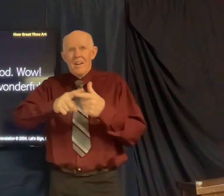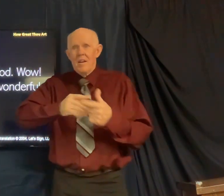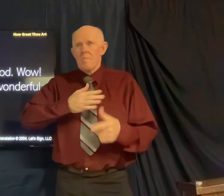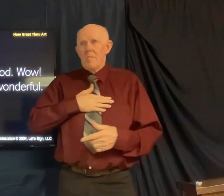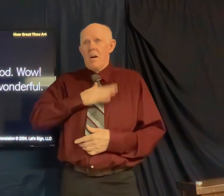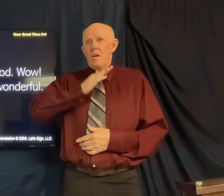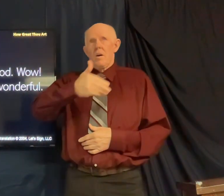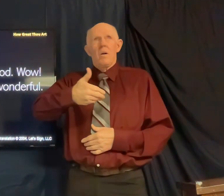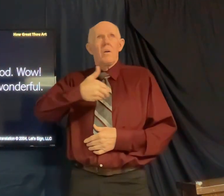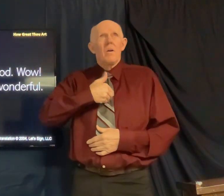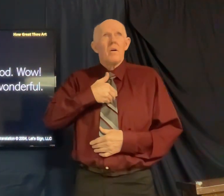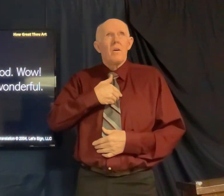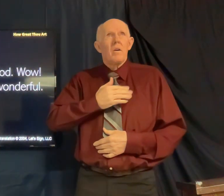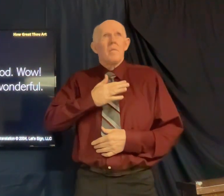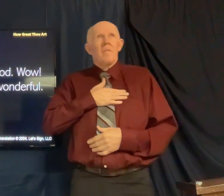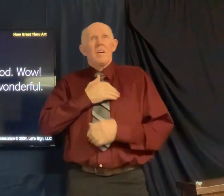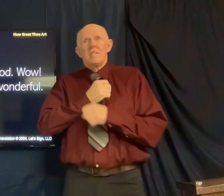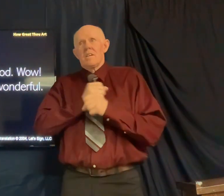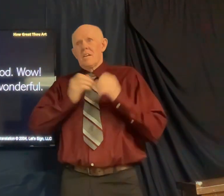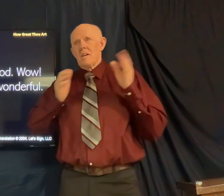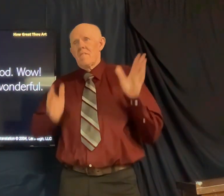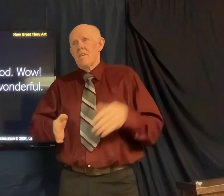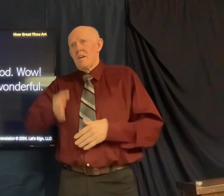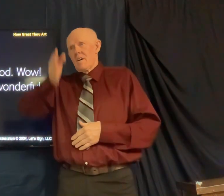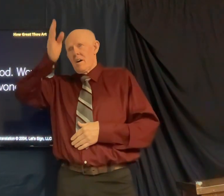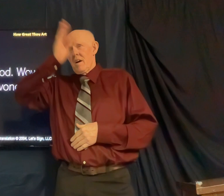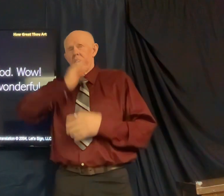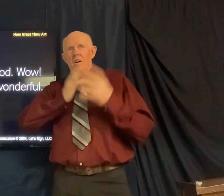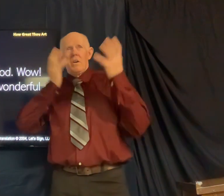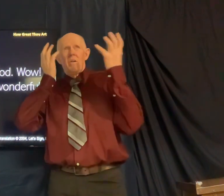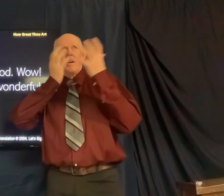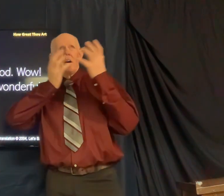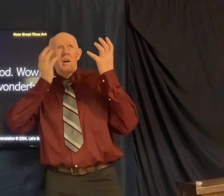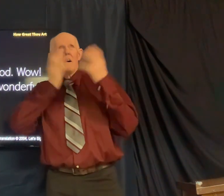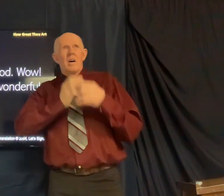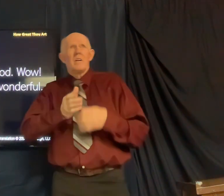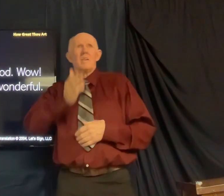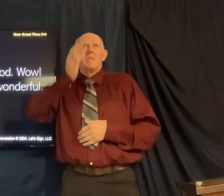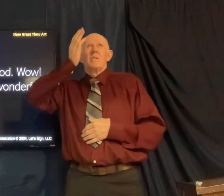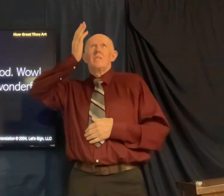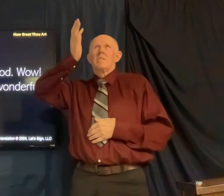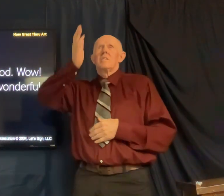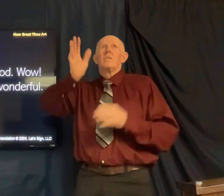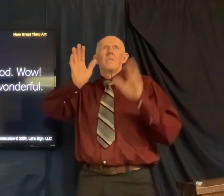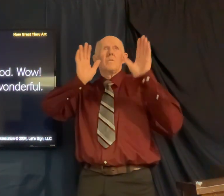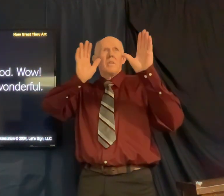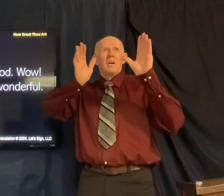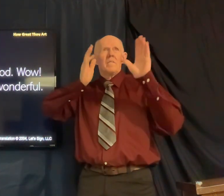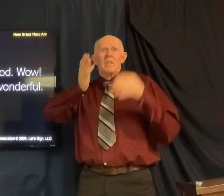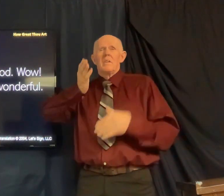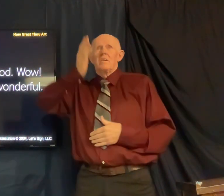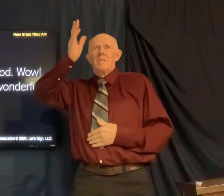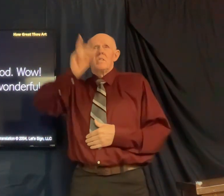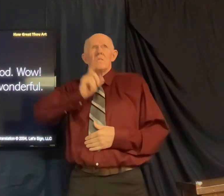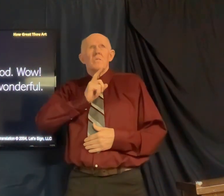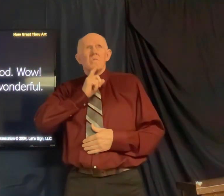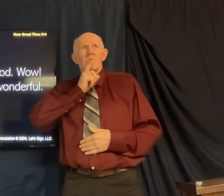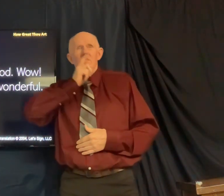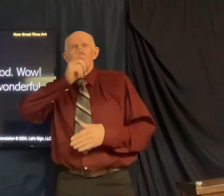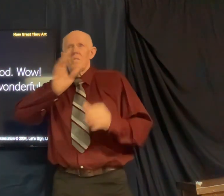In my soul, my Savior God, wow, you are so wonderful. You are